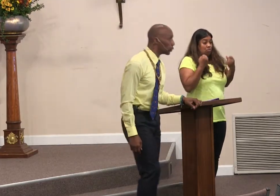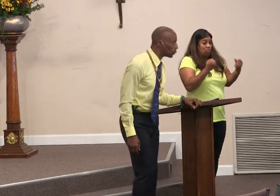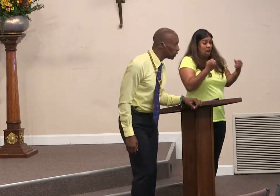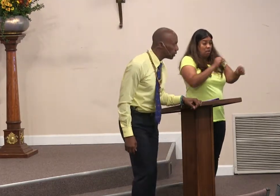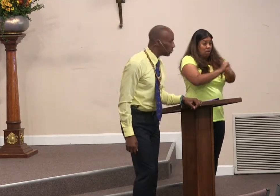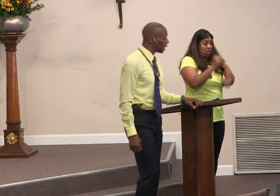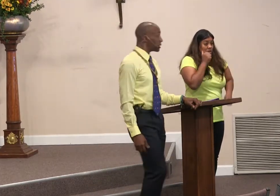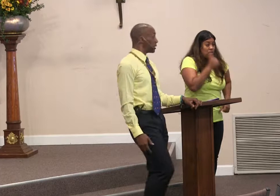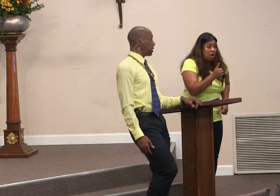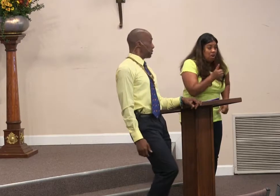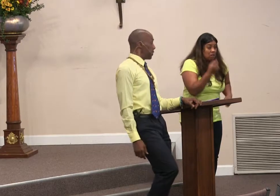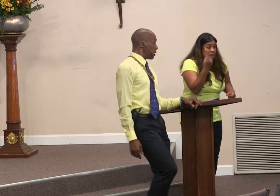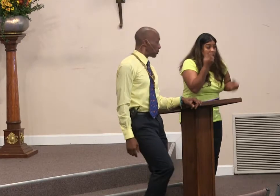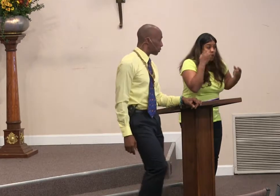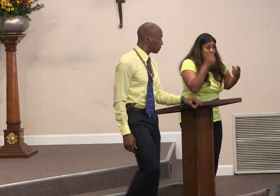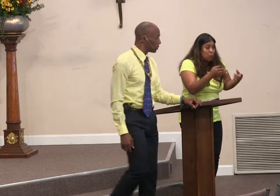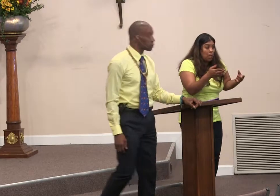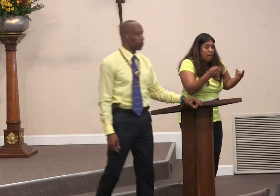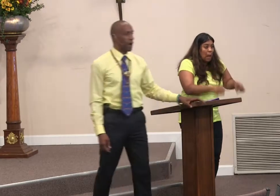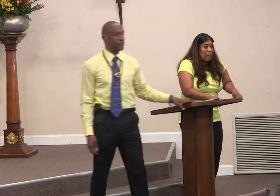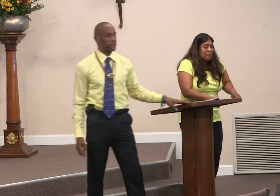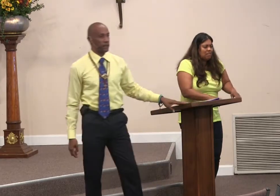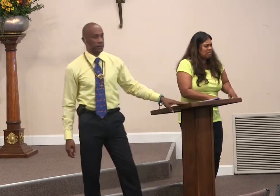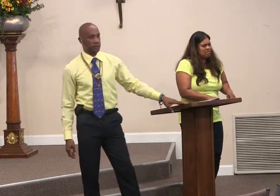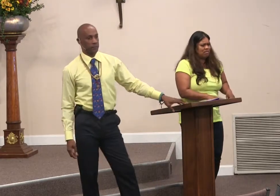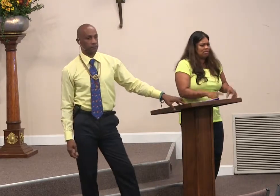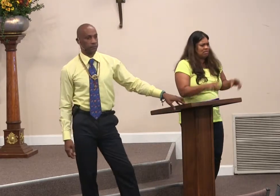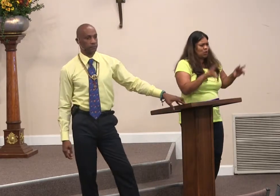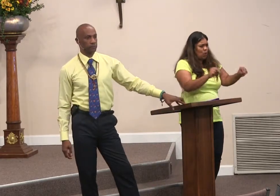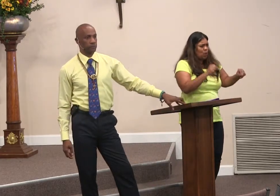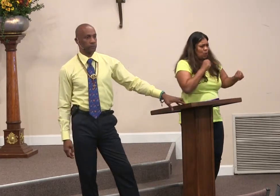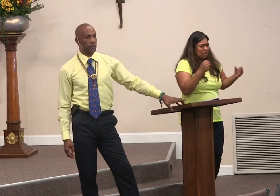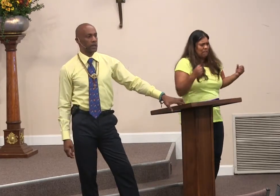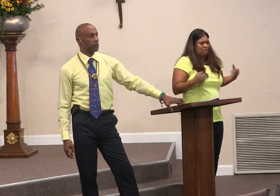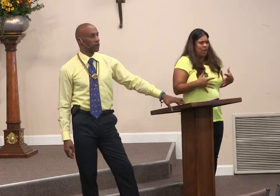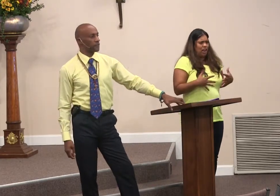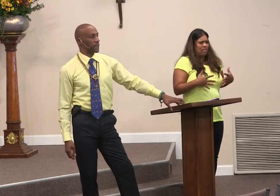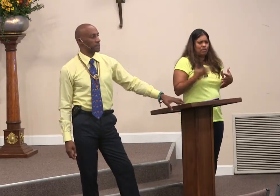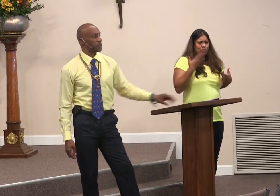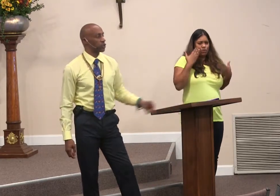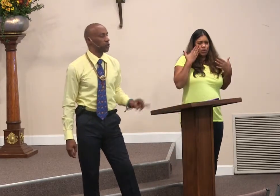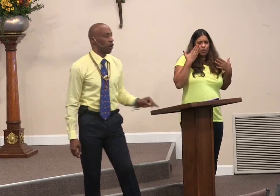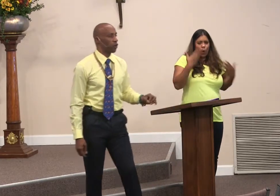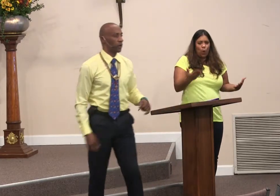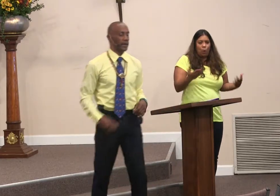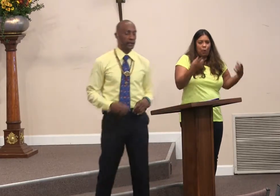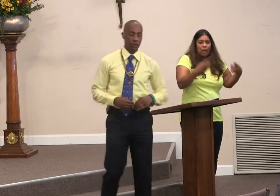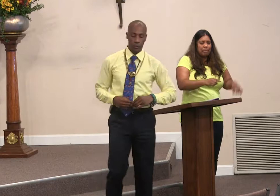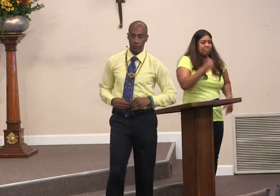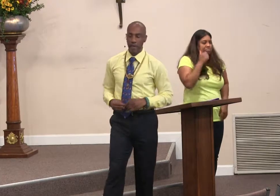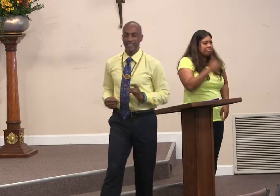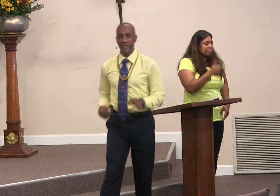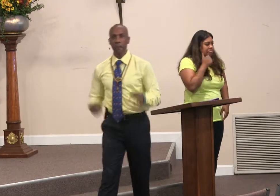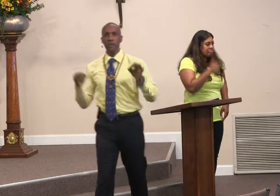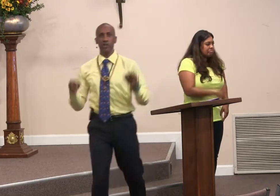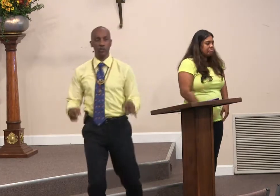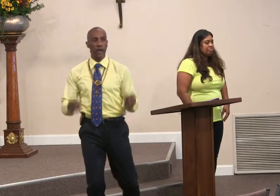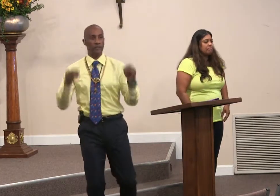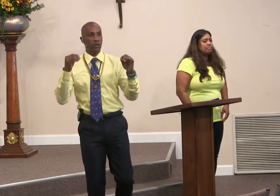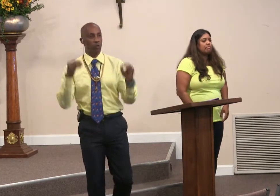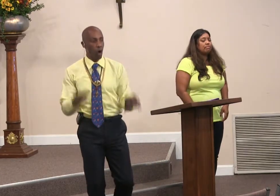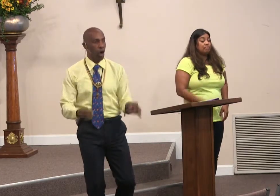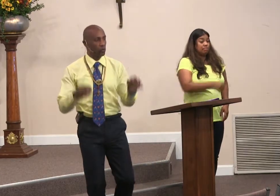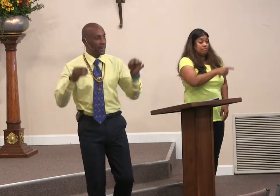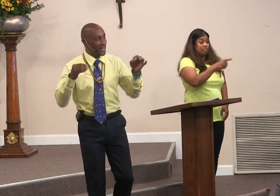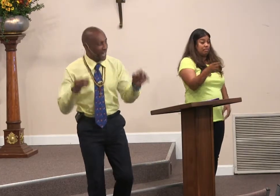No. Because I didn't know. So why fear it? The number of things that you already do